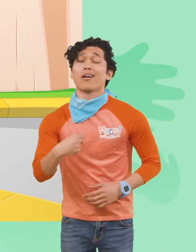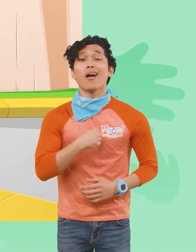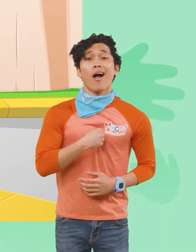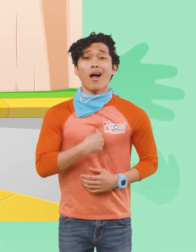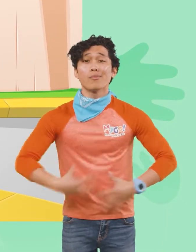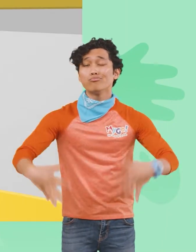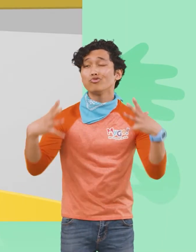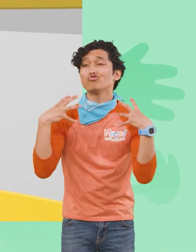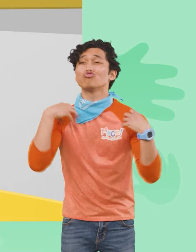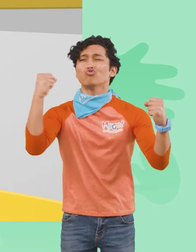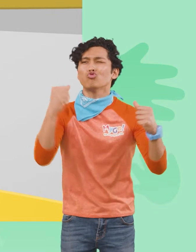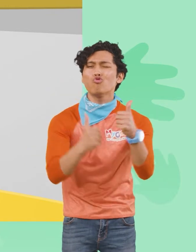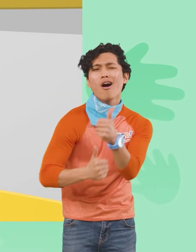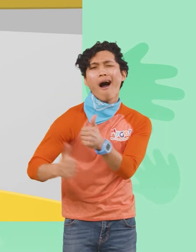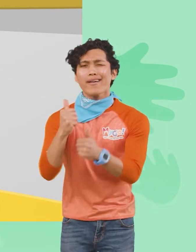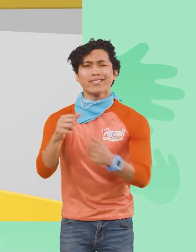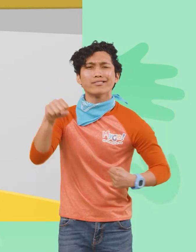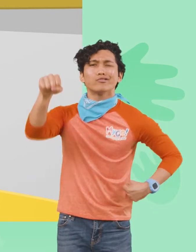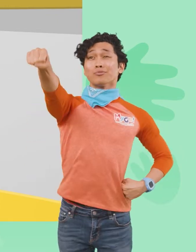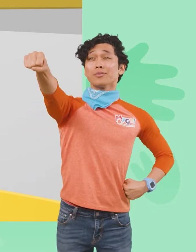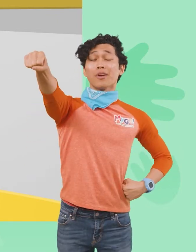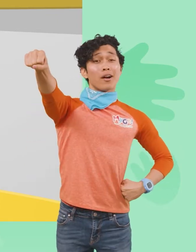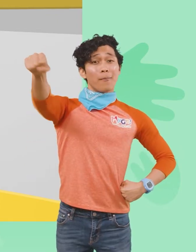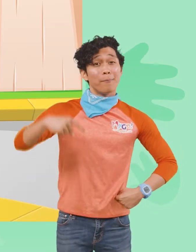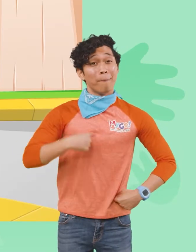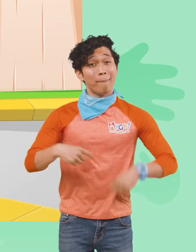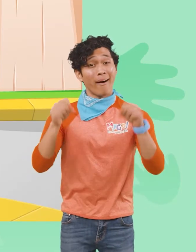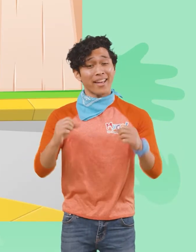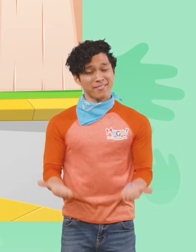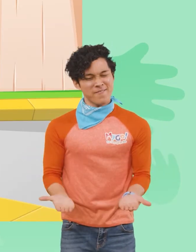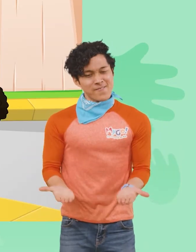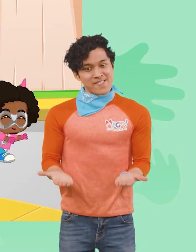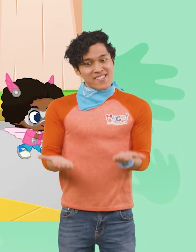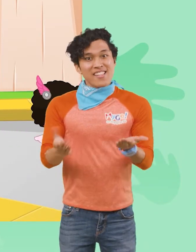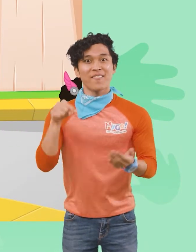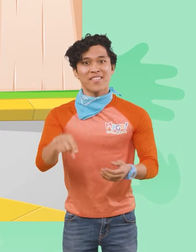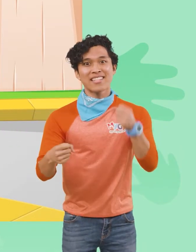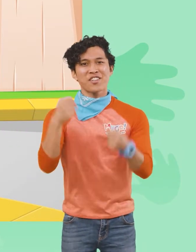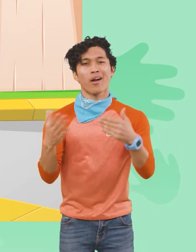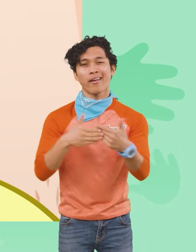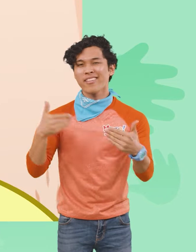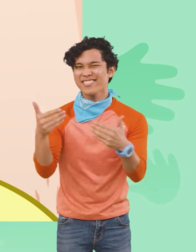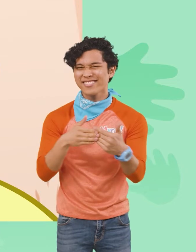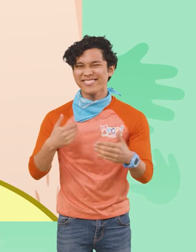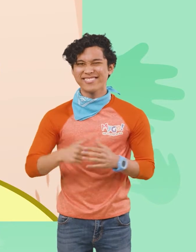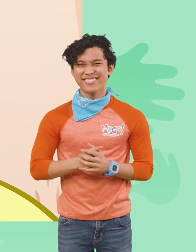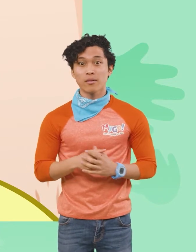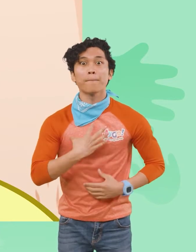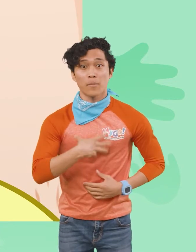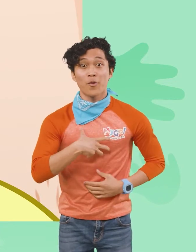I'm the strongest superhero. I can easily lift up this car. Morphle, let's